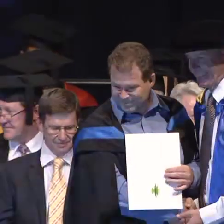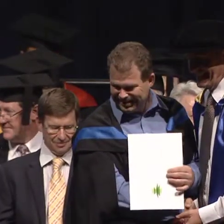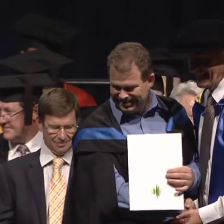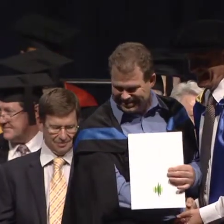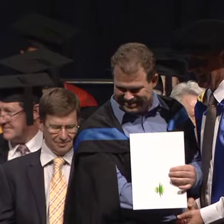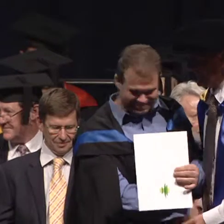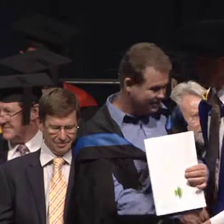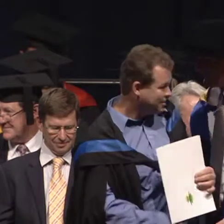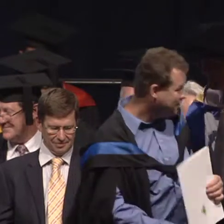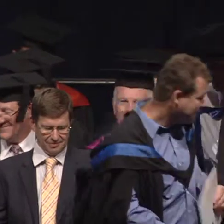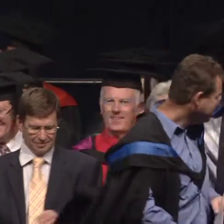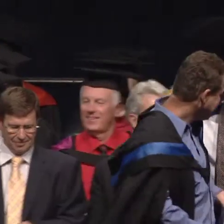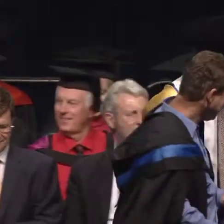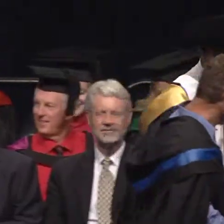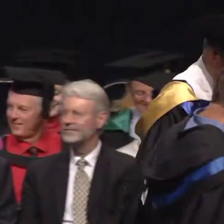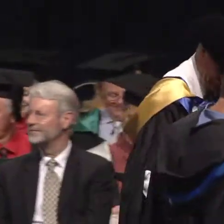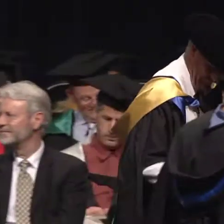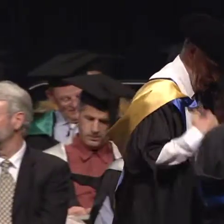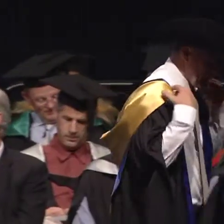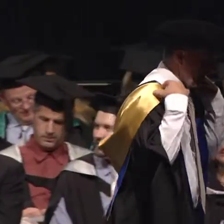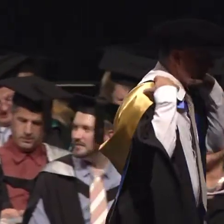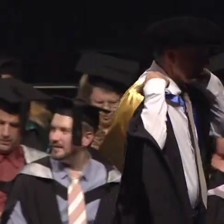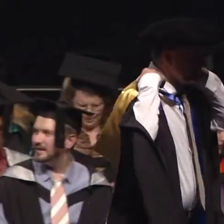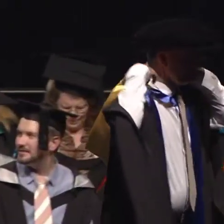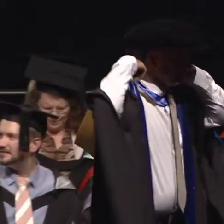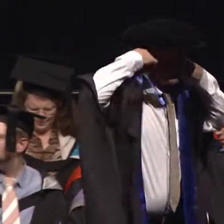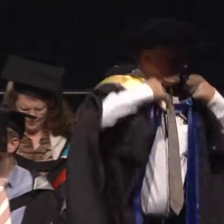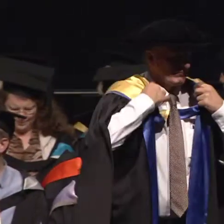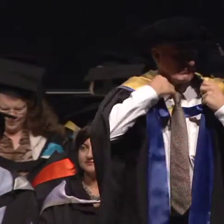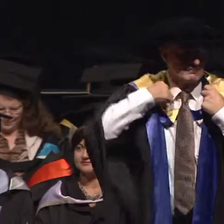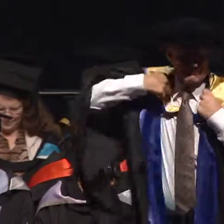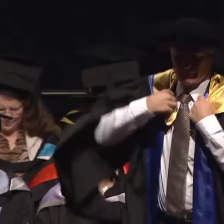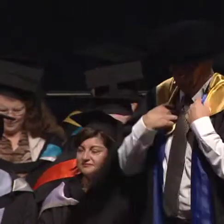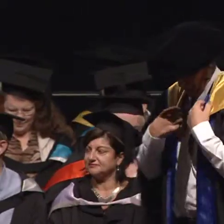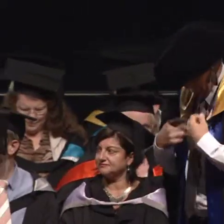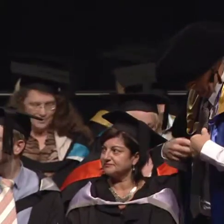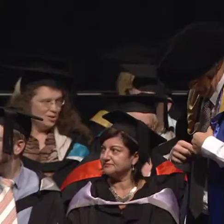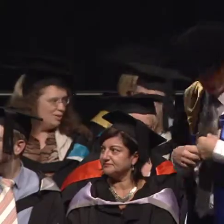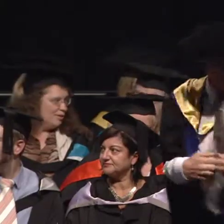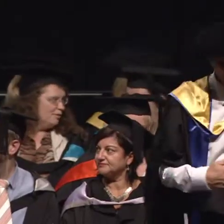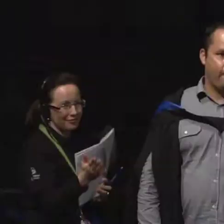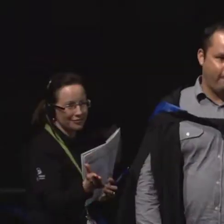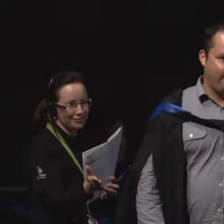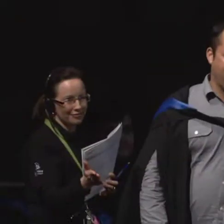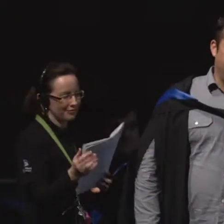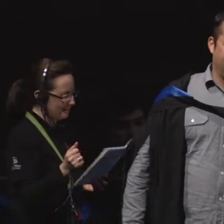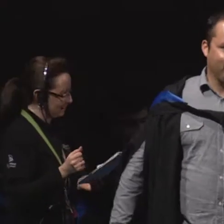I present to you the graduates for the Diploma of Justice Aboriginal and Torres Strait Islander. Michael Goolagong.